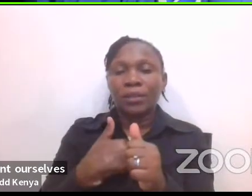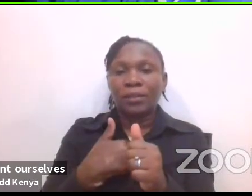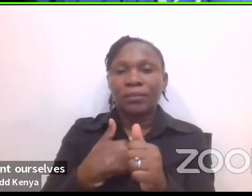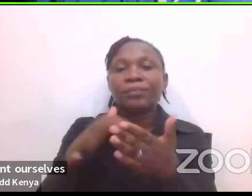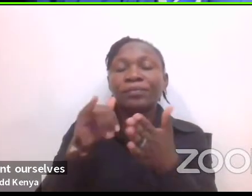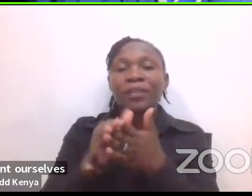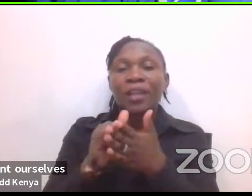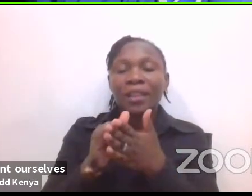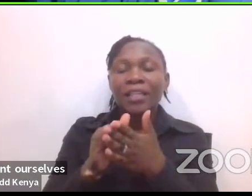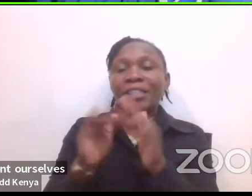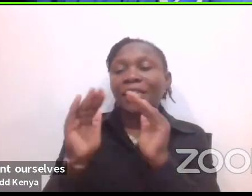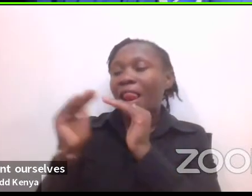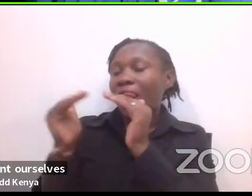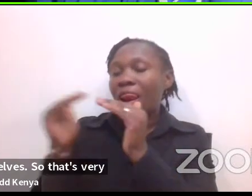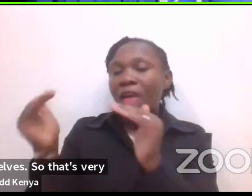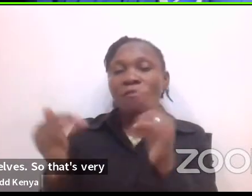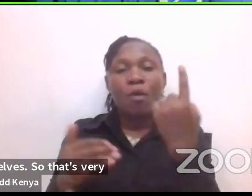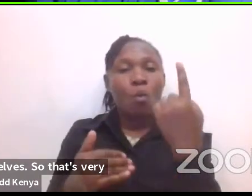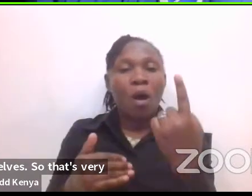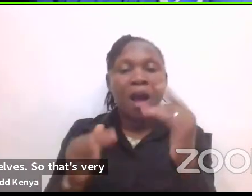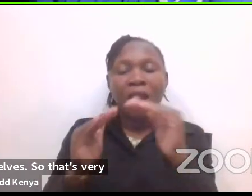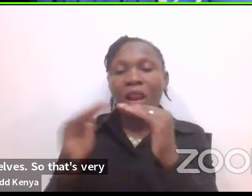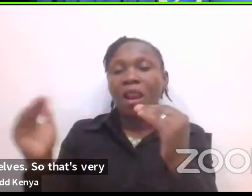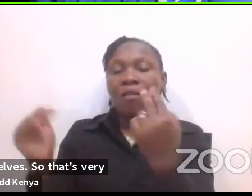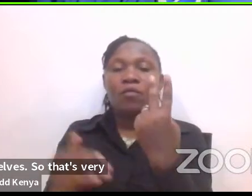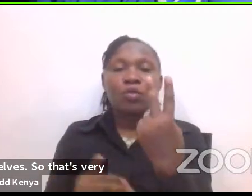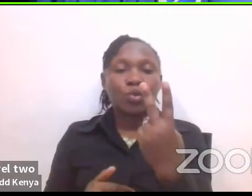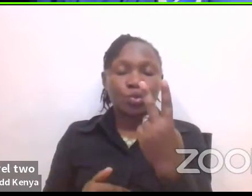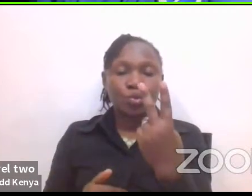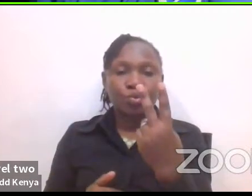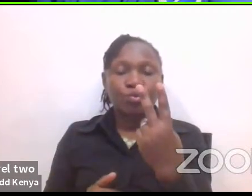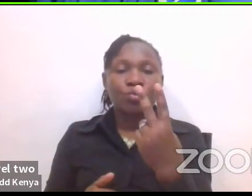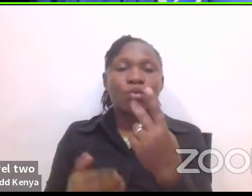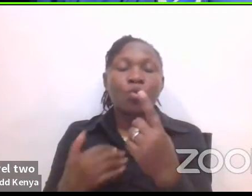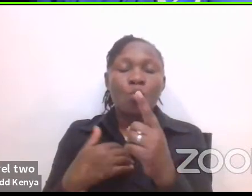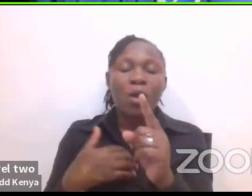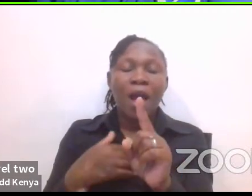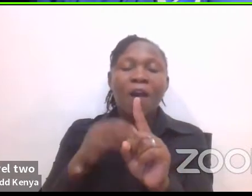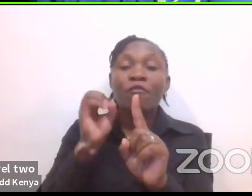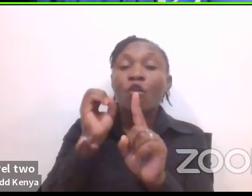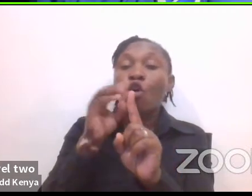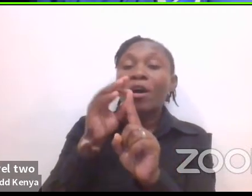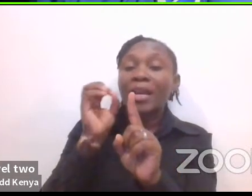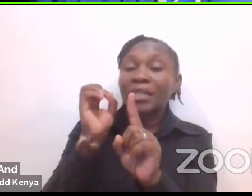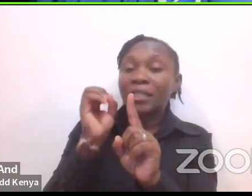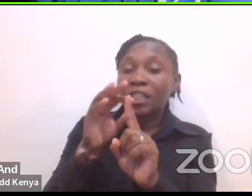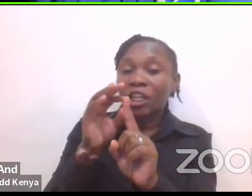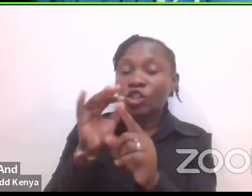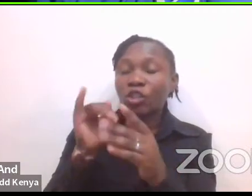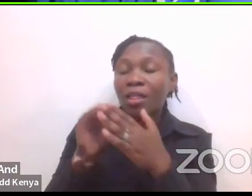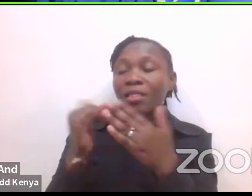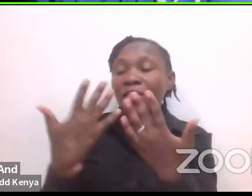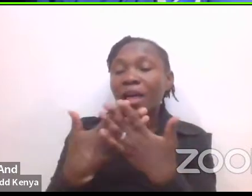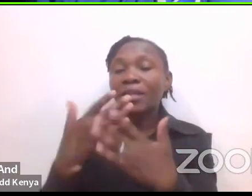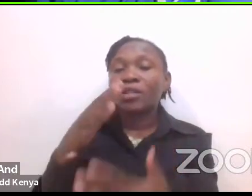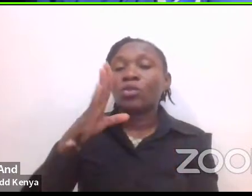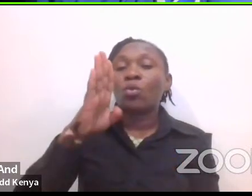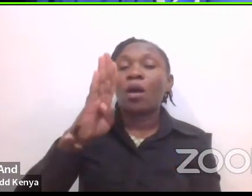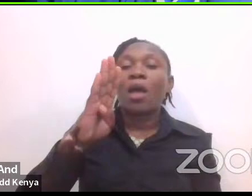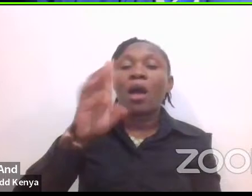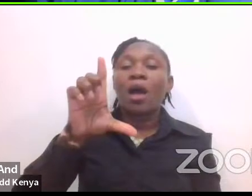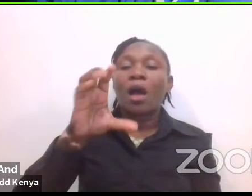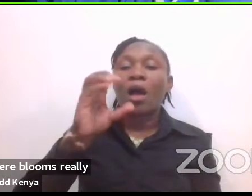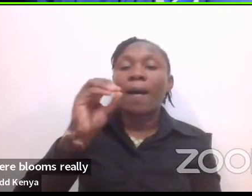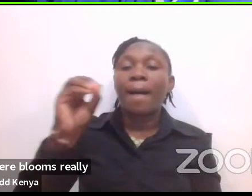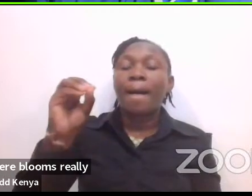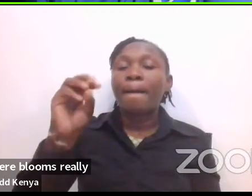that level one. Level two is orientation to it. And that's where Bloom's really comes in, and